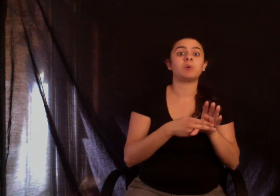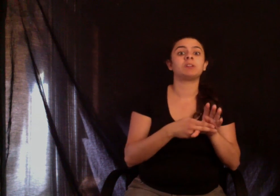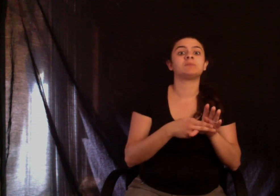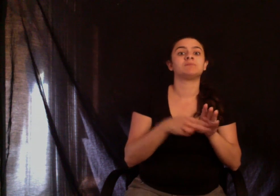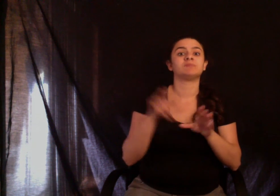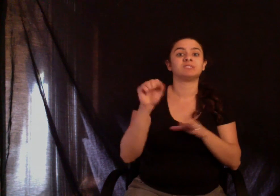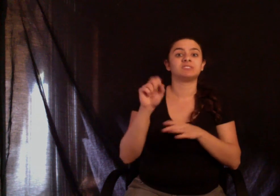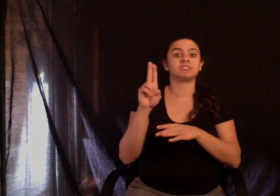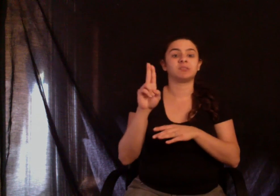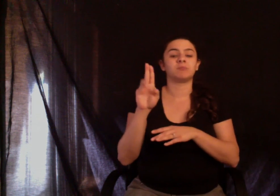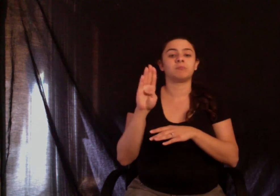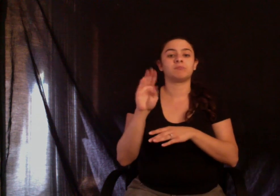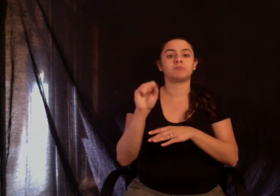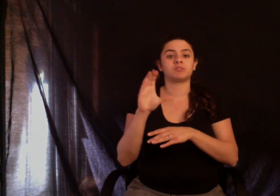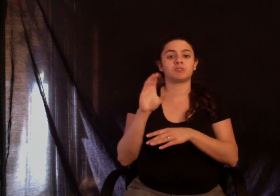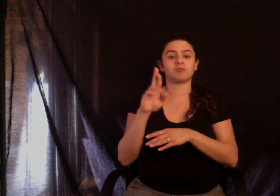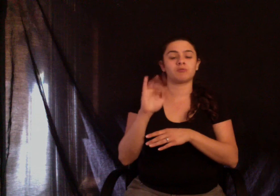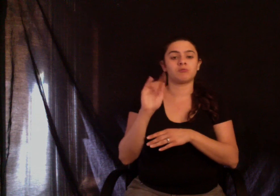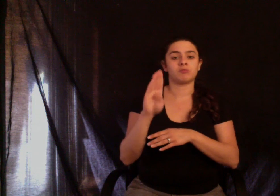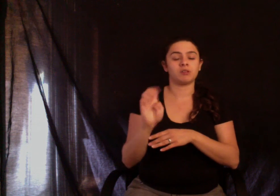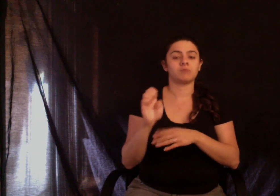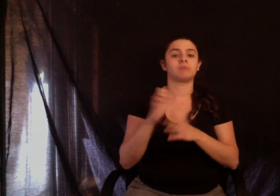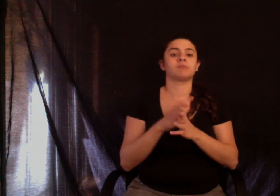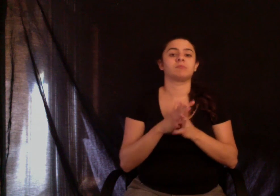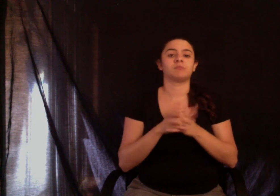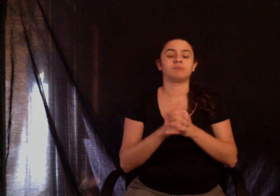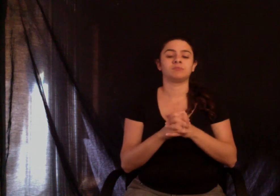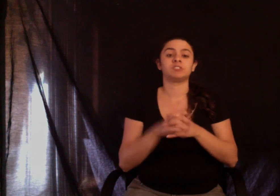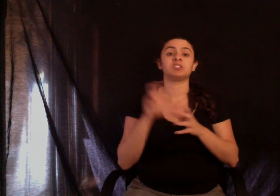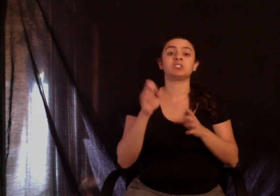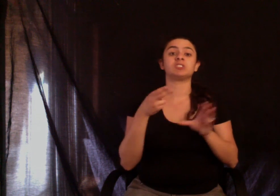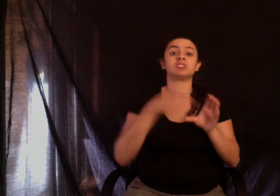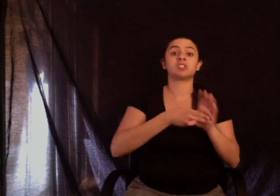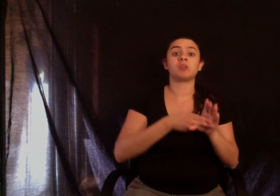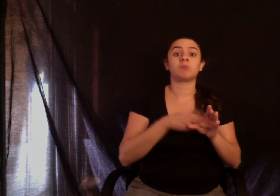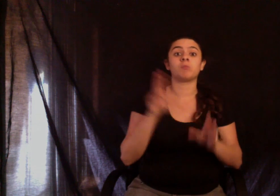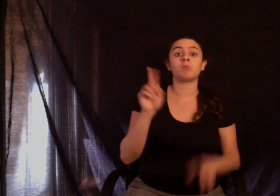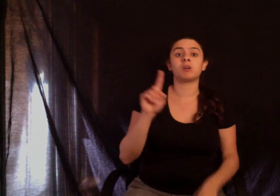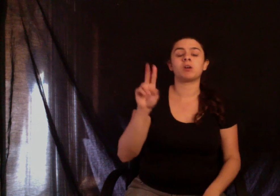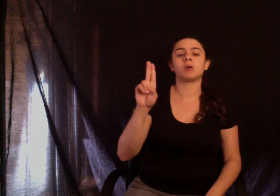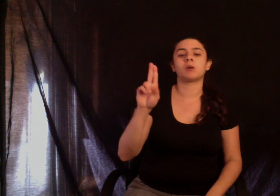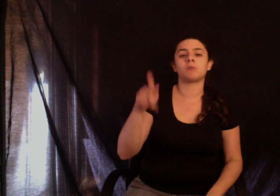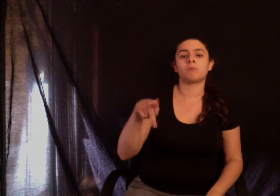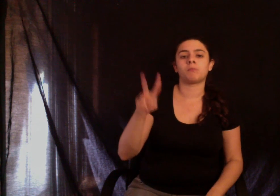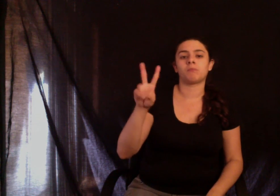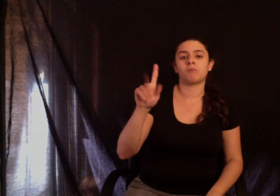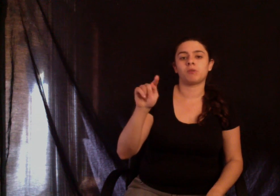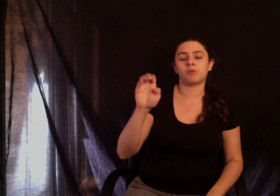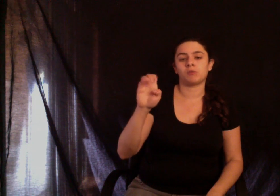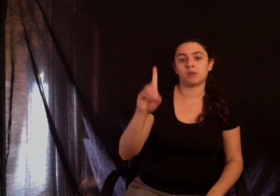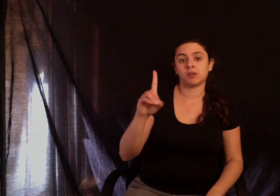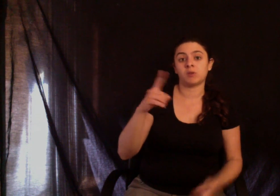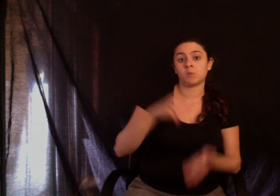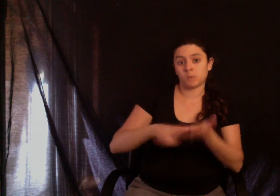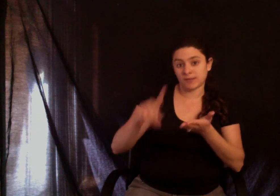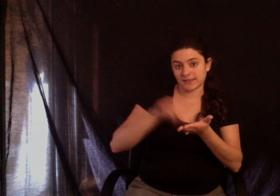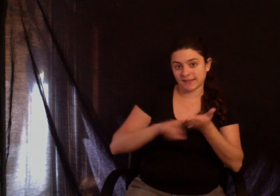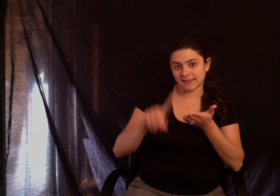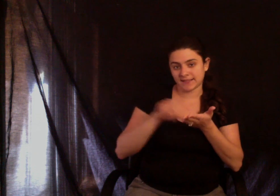And I'd be remiss if I didn't also mention you should subscribe to Upvoted Weekly, which is the weekly newsletter of all the greatest